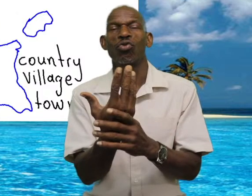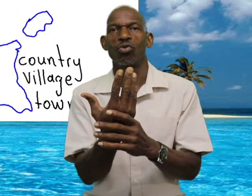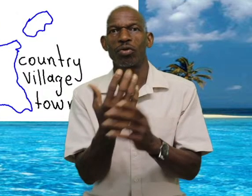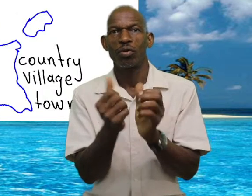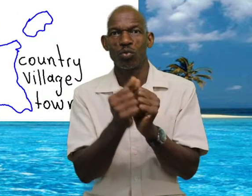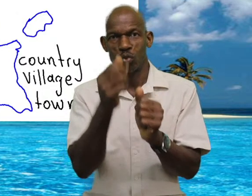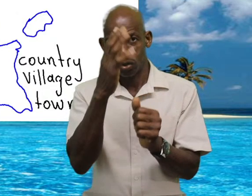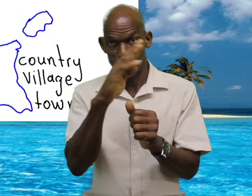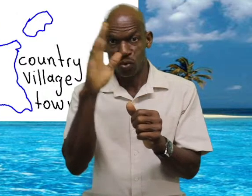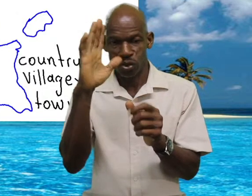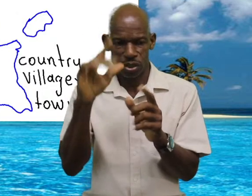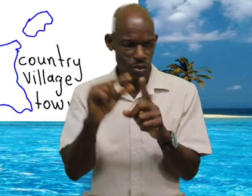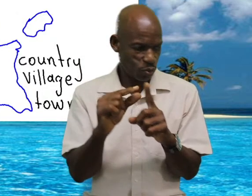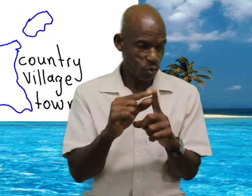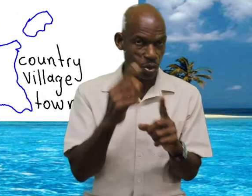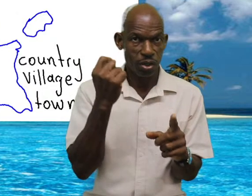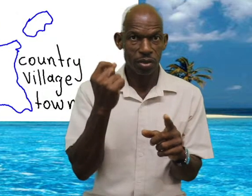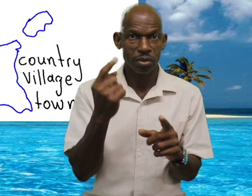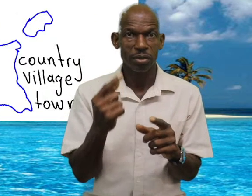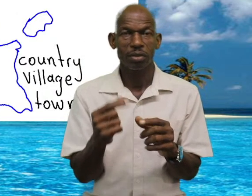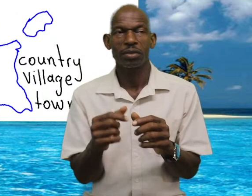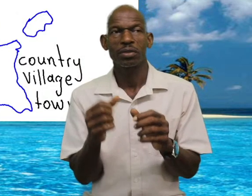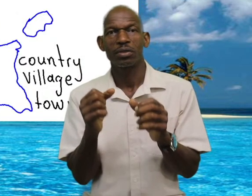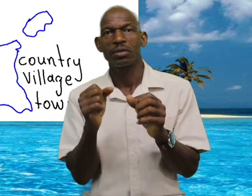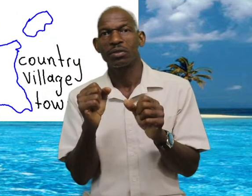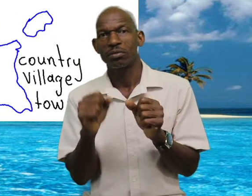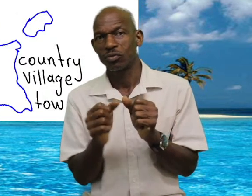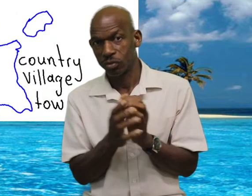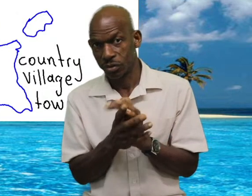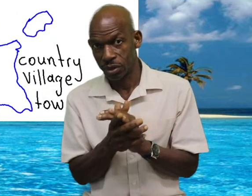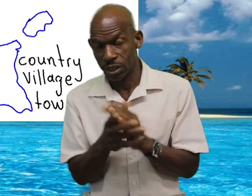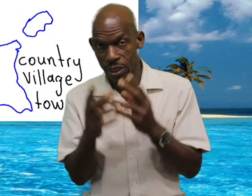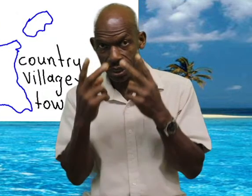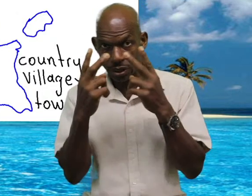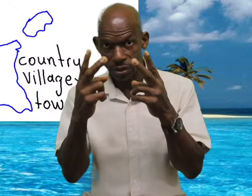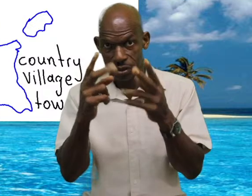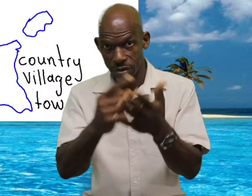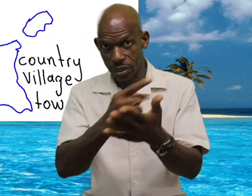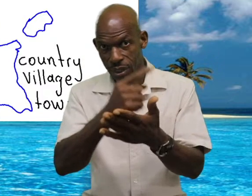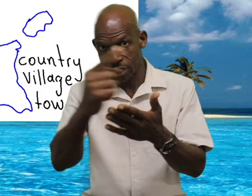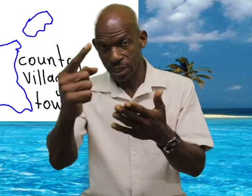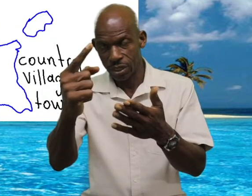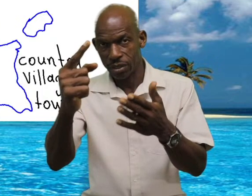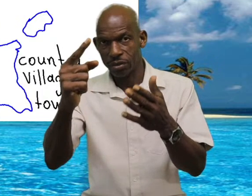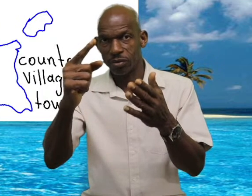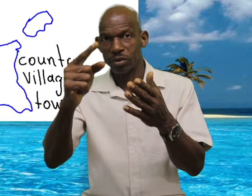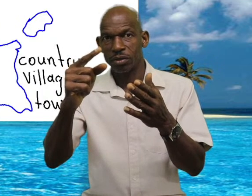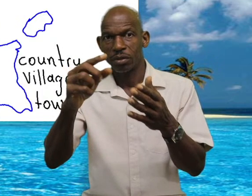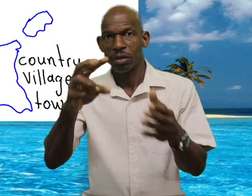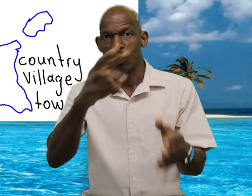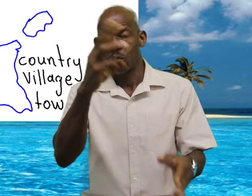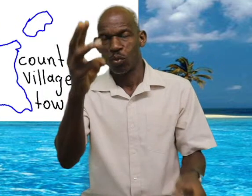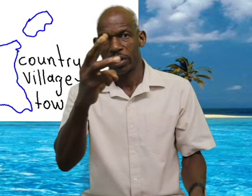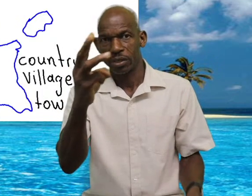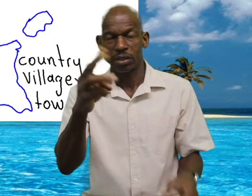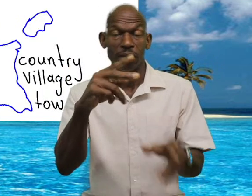our programs. So I want to say, see you all next week, please God. See you all Wednesday, those